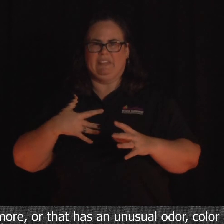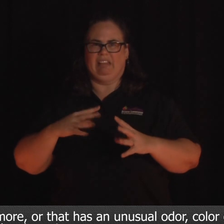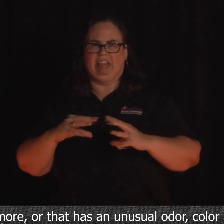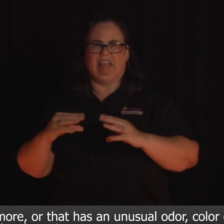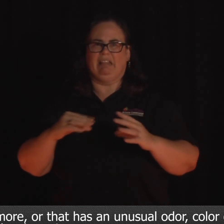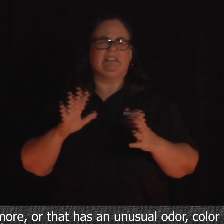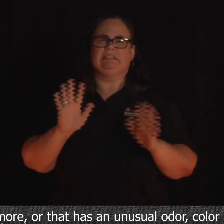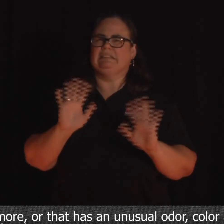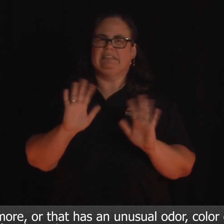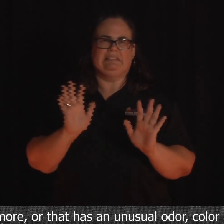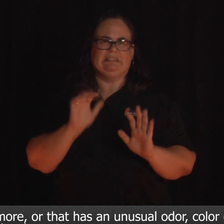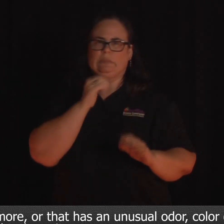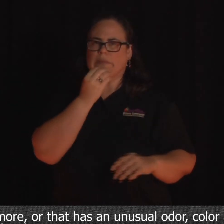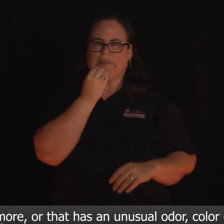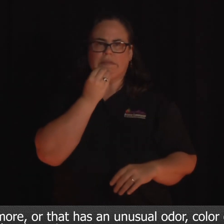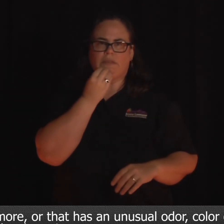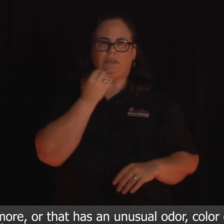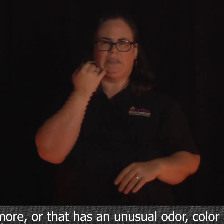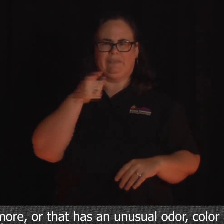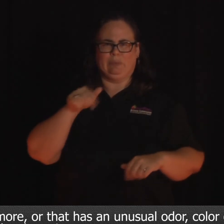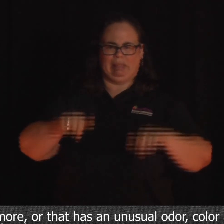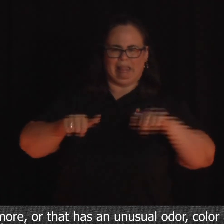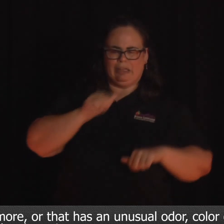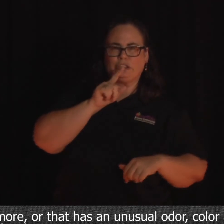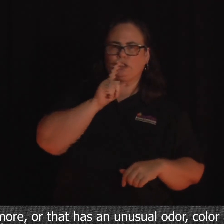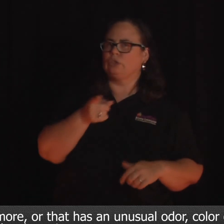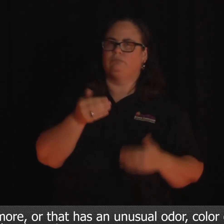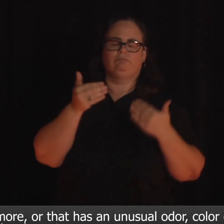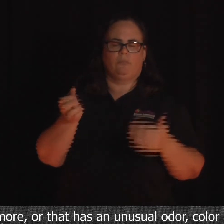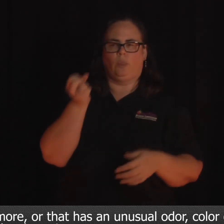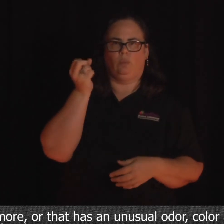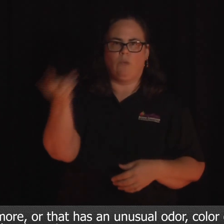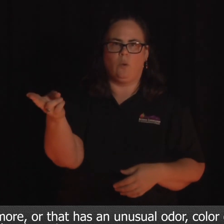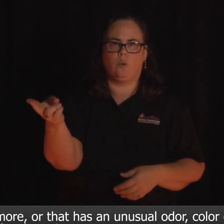texture. When in doubt, throw it out.